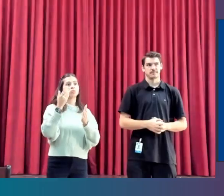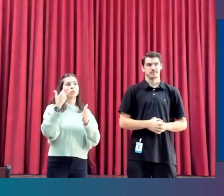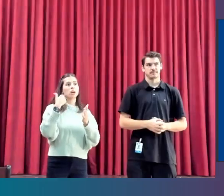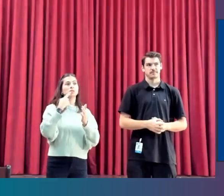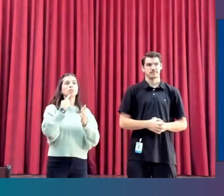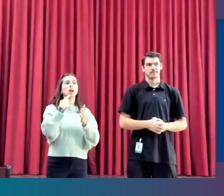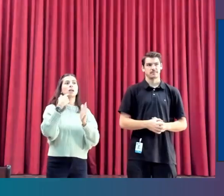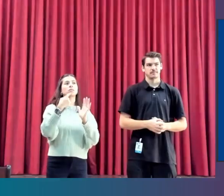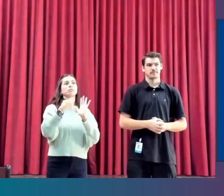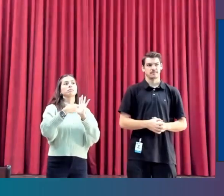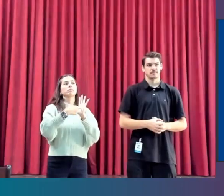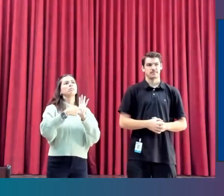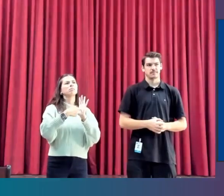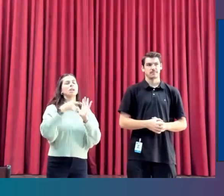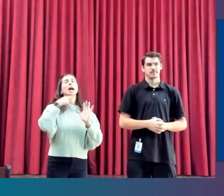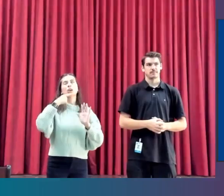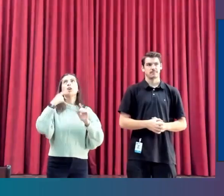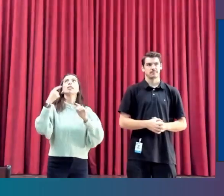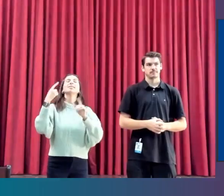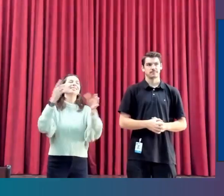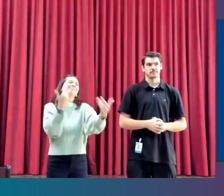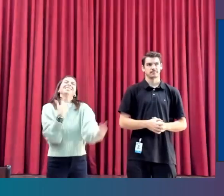And I'm talking specifically about,